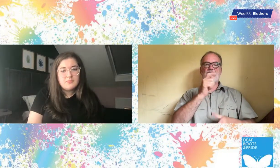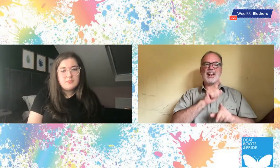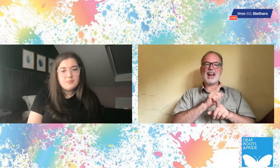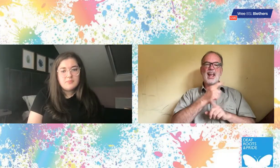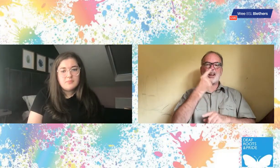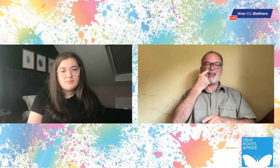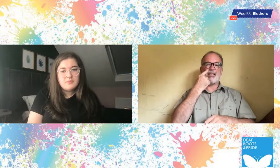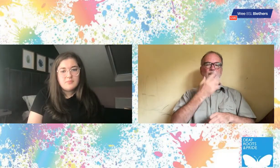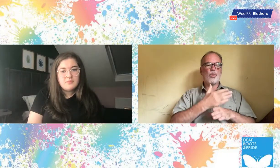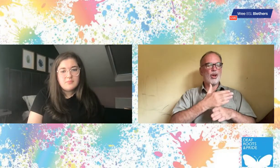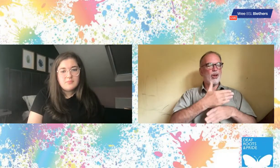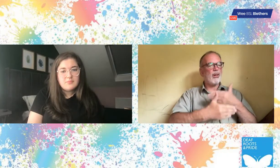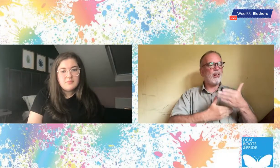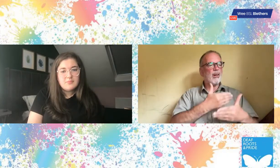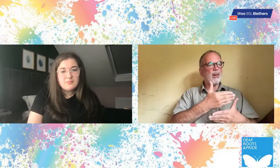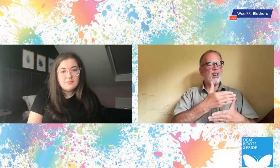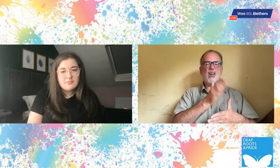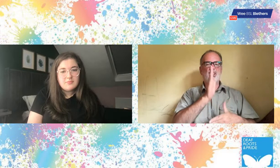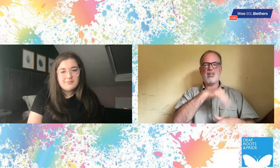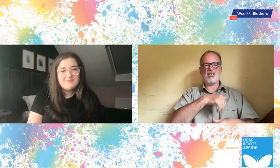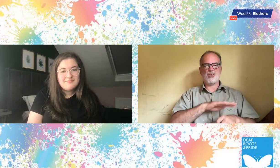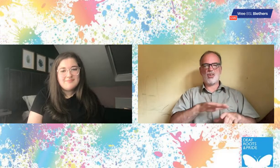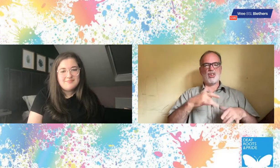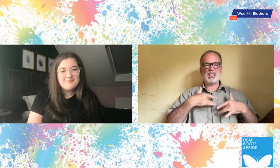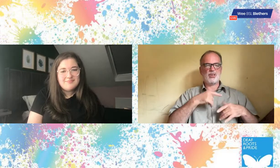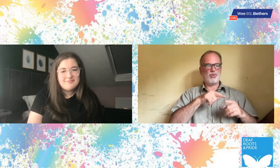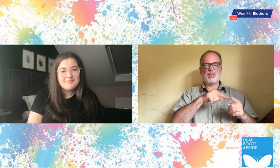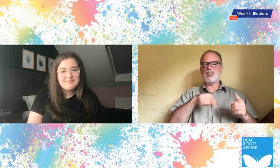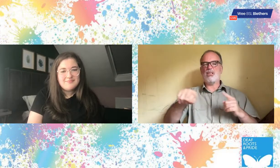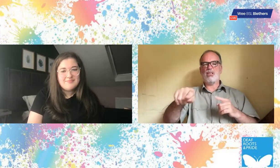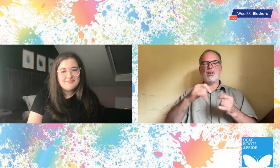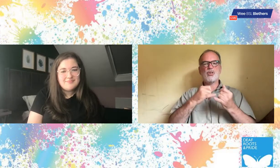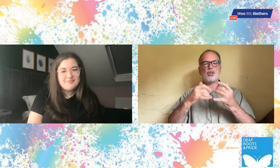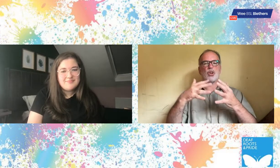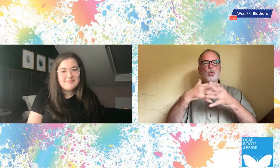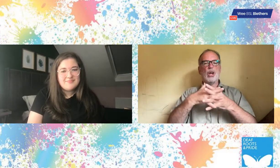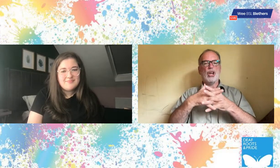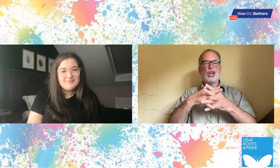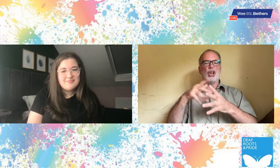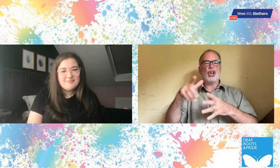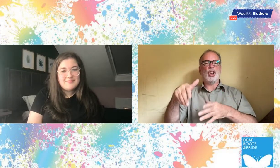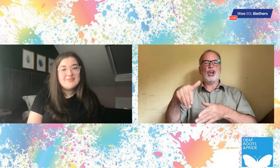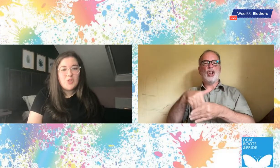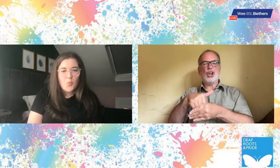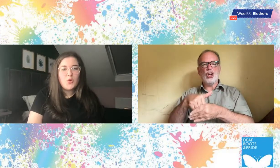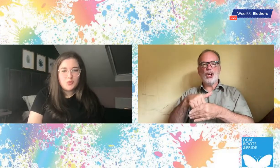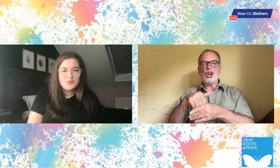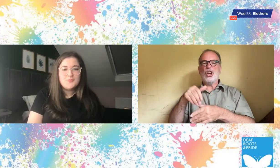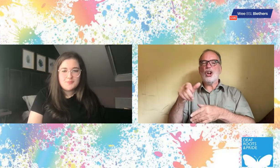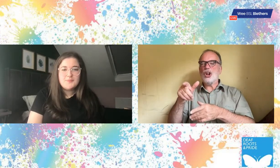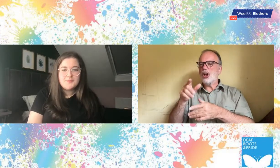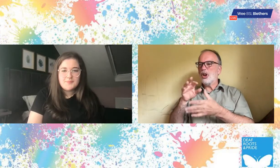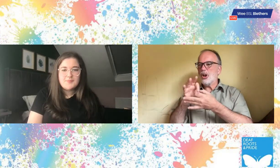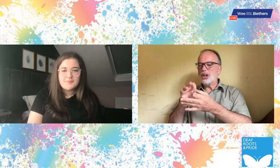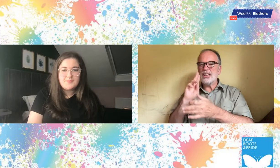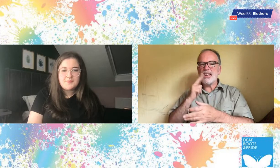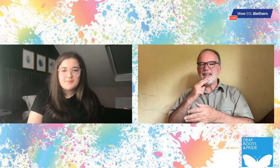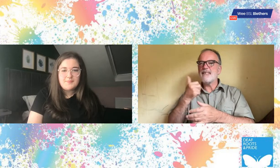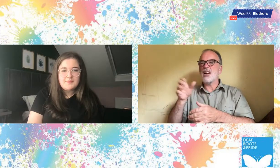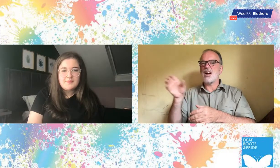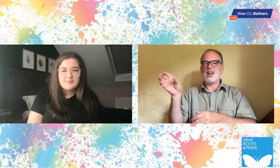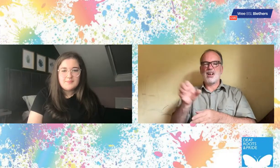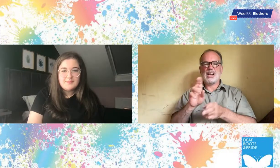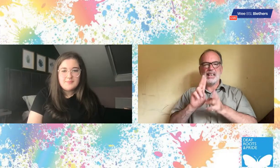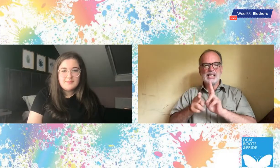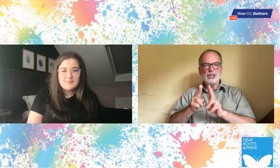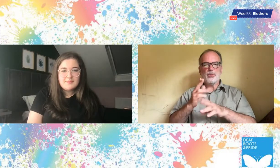you around that time financially? Ah, well, the bank was just kind of like a work experience. It was pretty clear very soon that I wasn't interested in